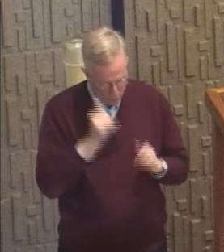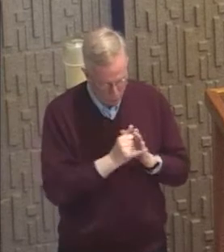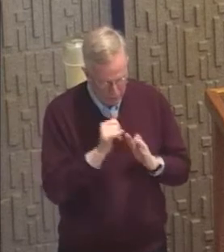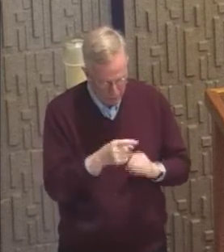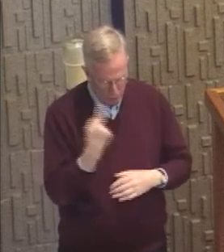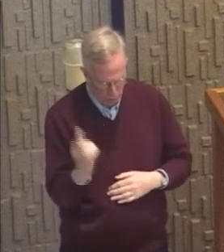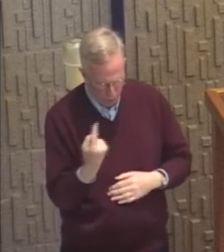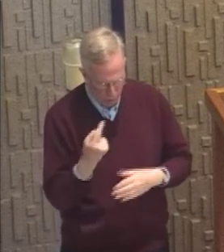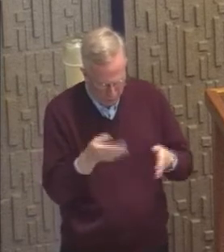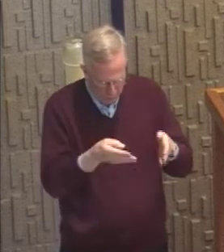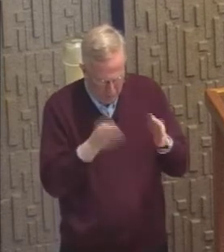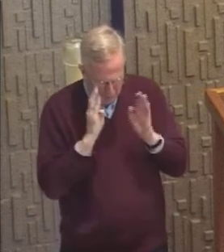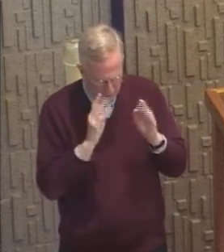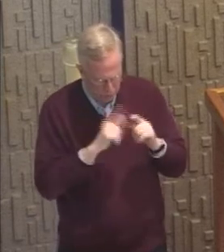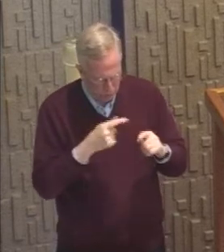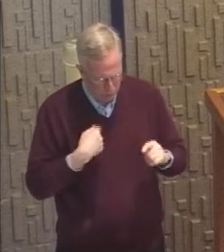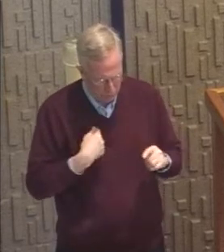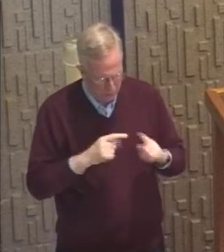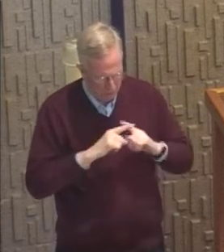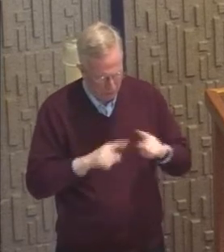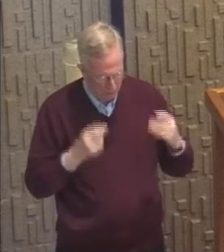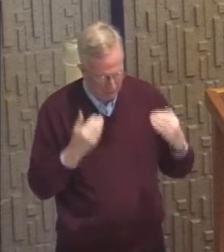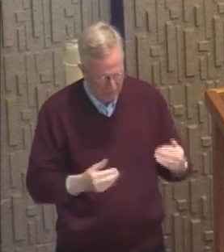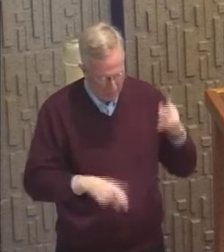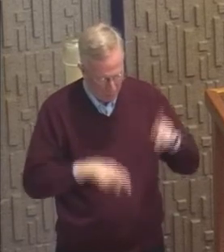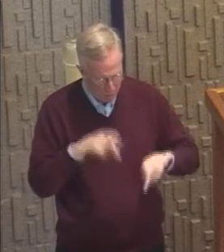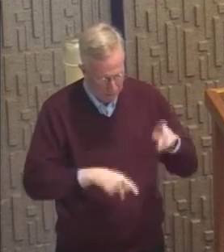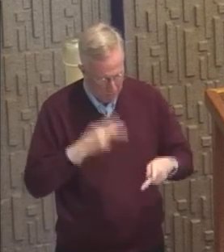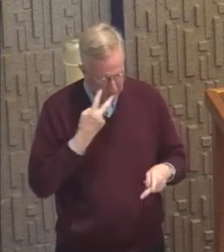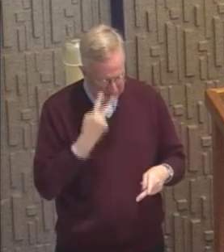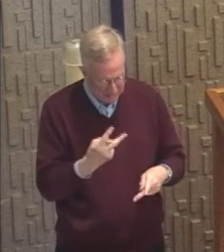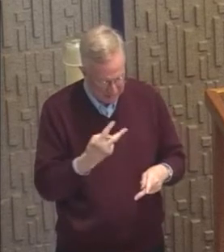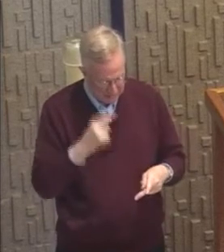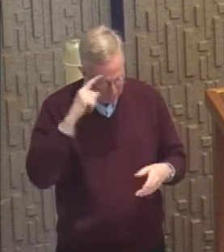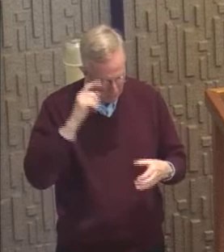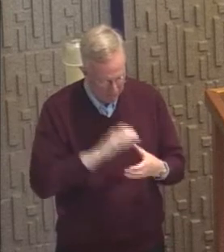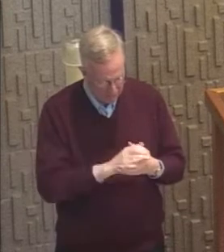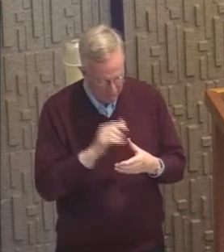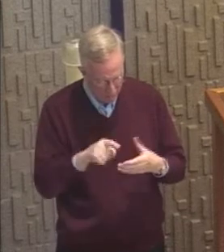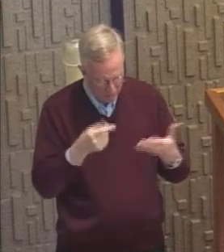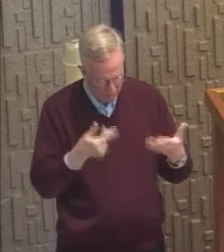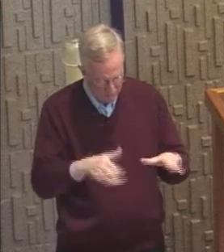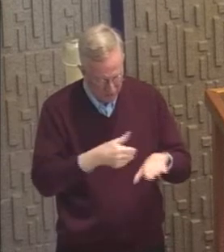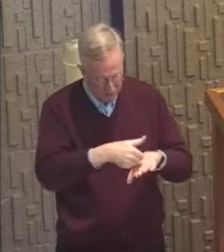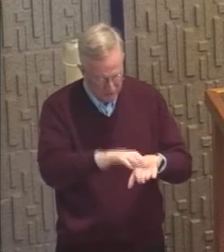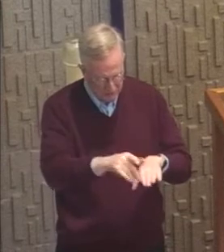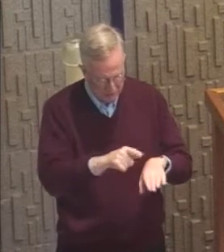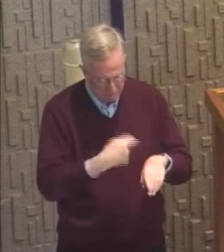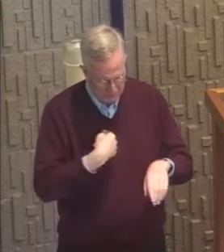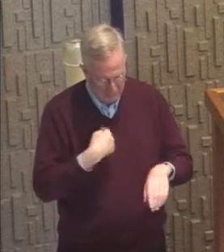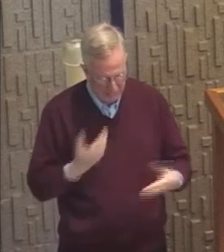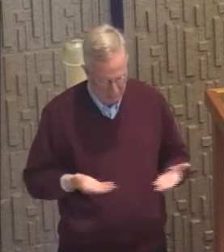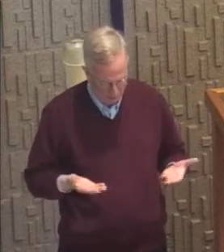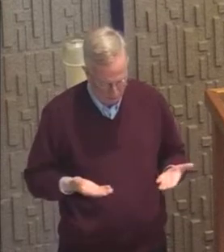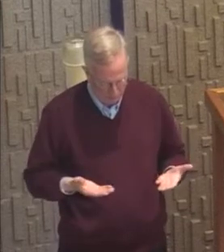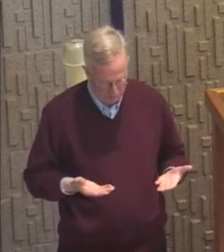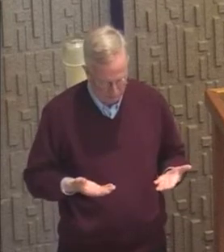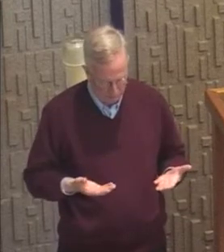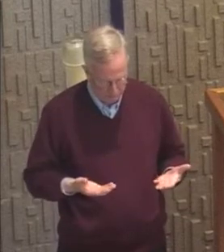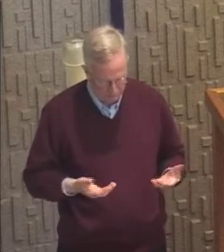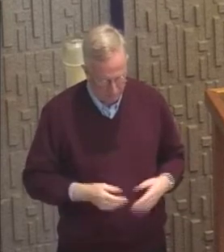know that you always hear me, but because of the crowd here, I have said this, that they may believe that you sent me.